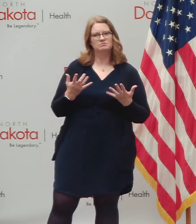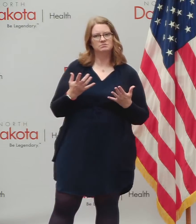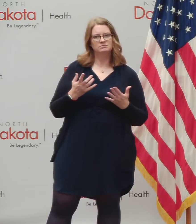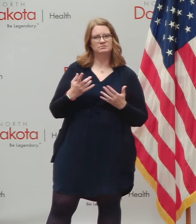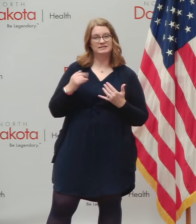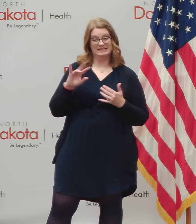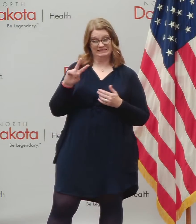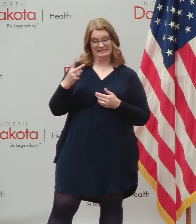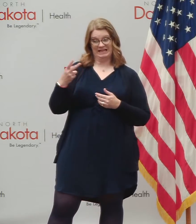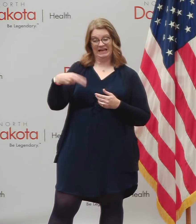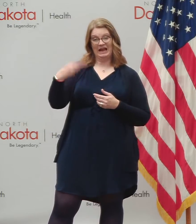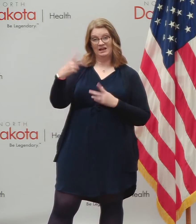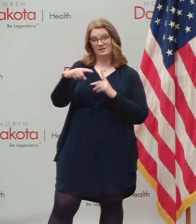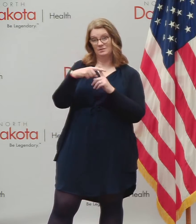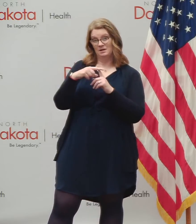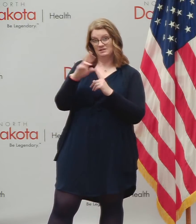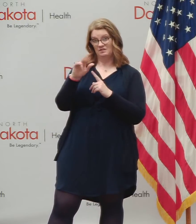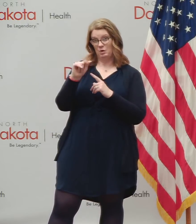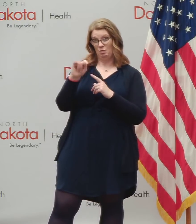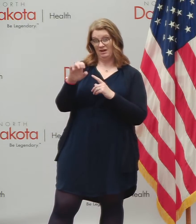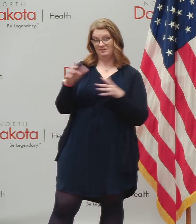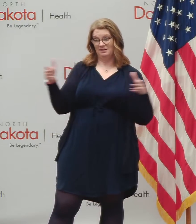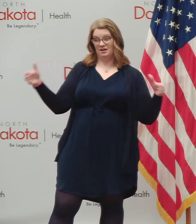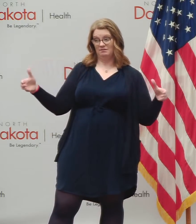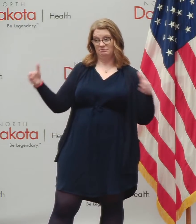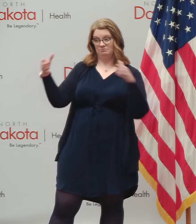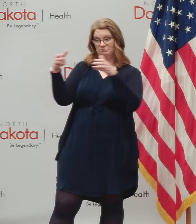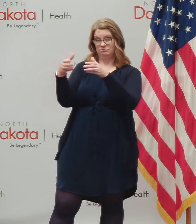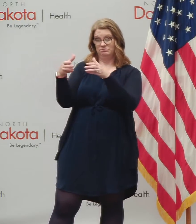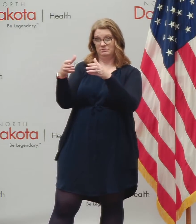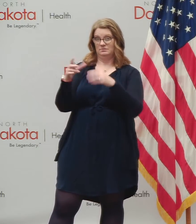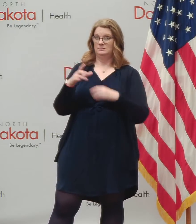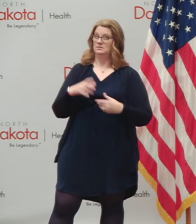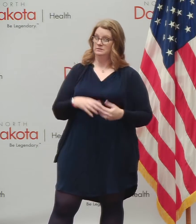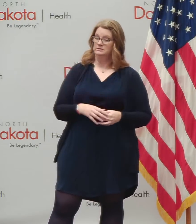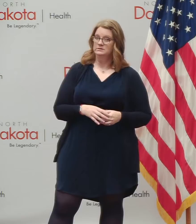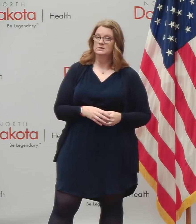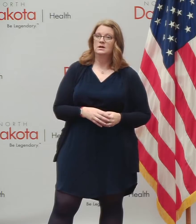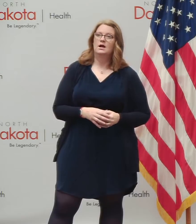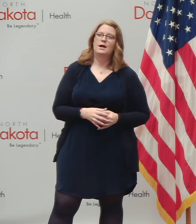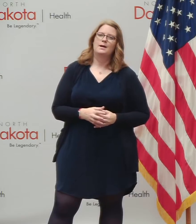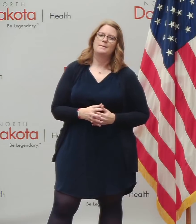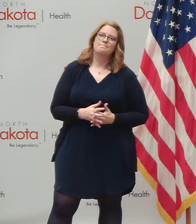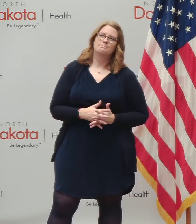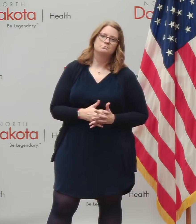second highest positivity rate on a really large testing day.